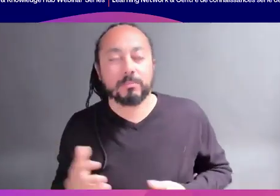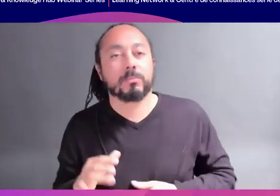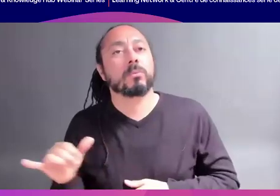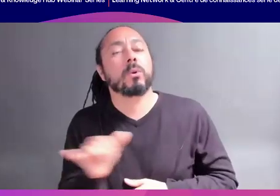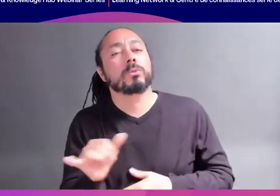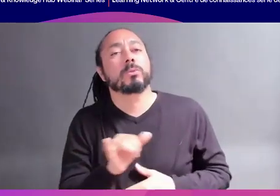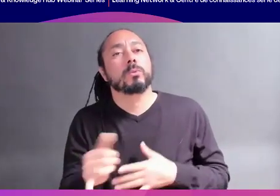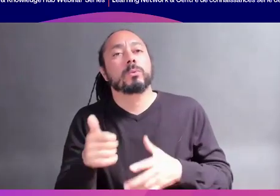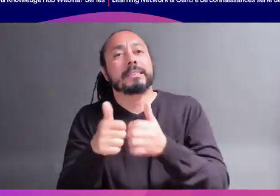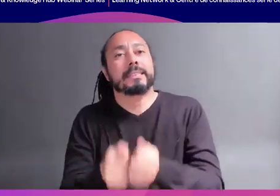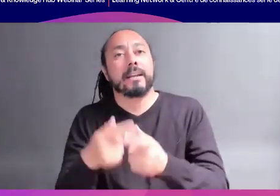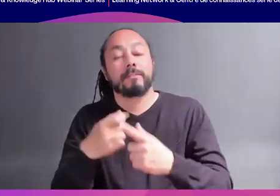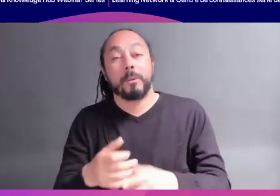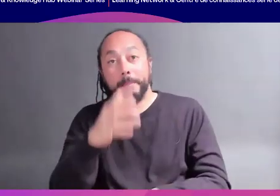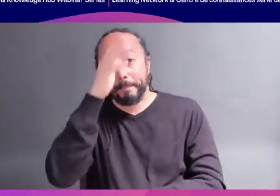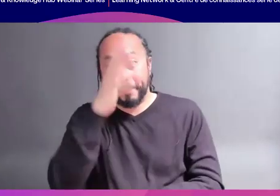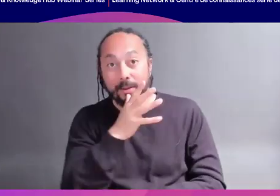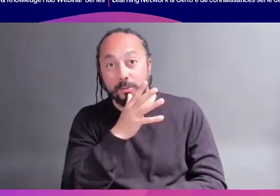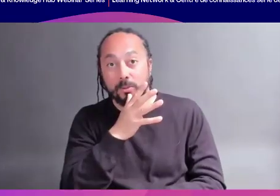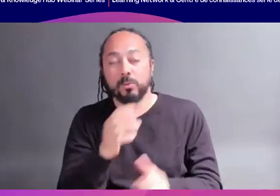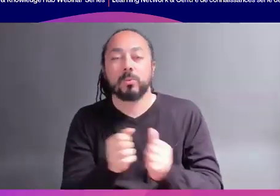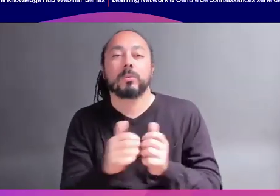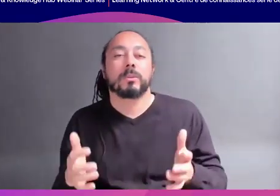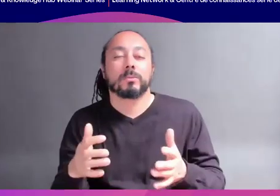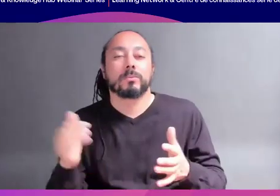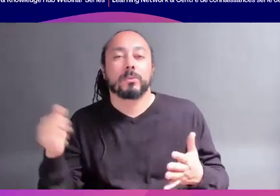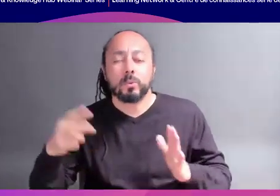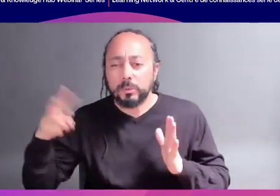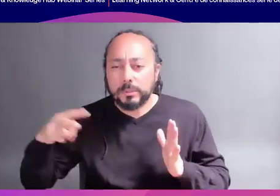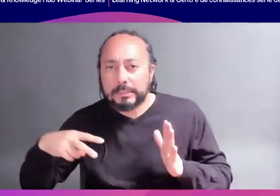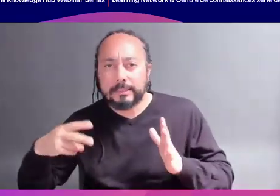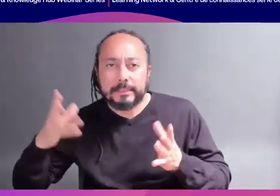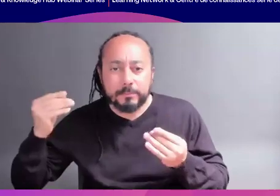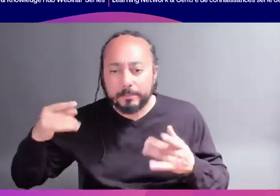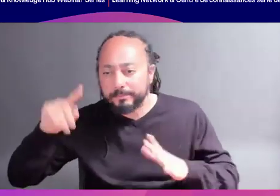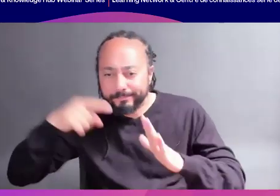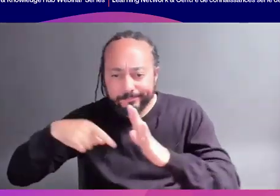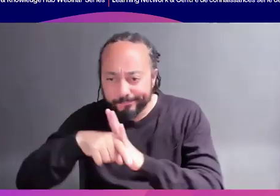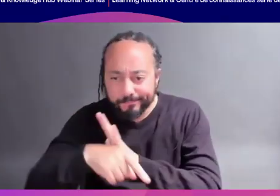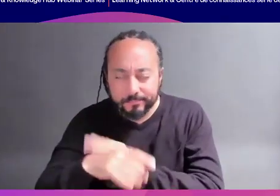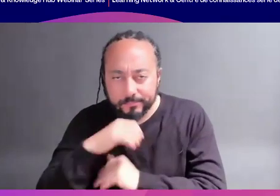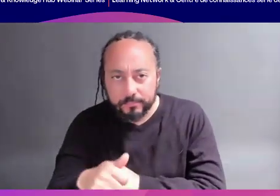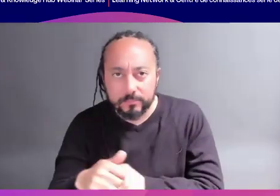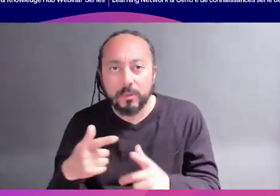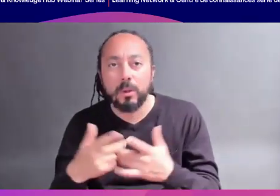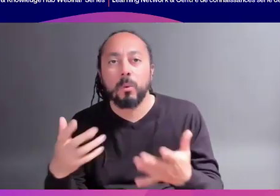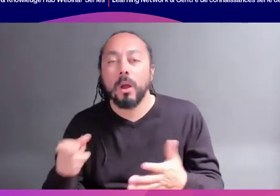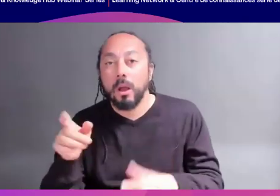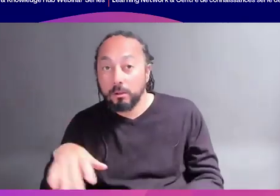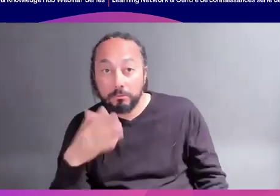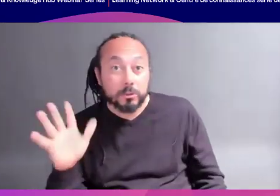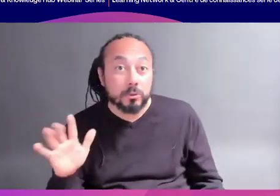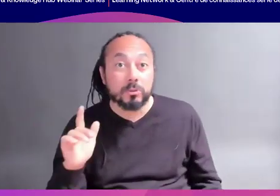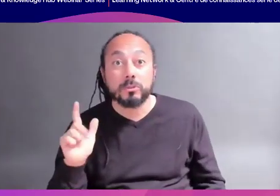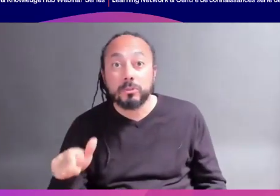text across parents without needing to read all the details of what they were texting, because we wanted them to also